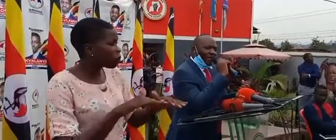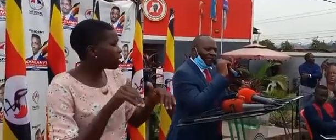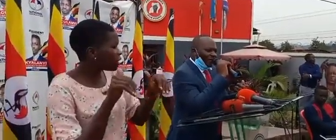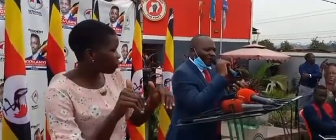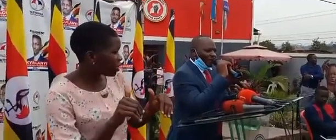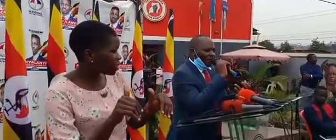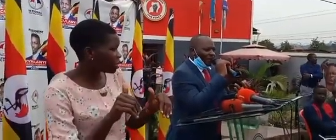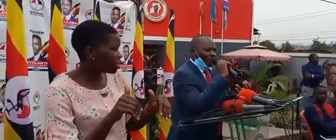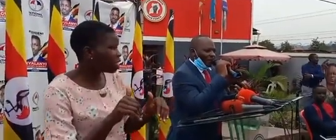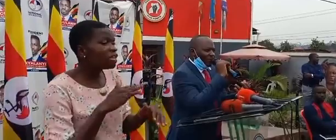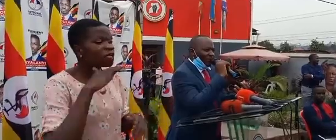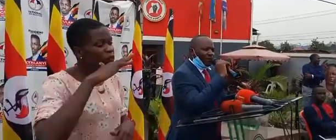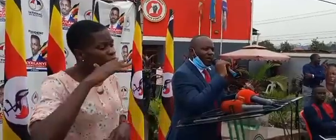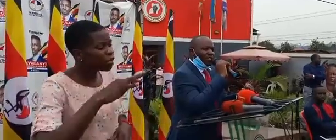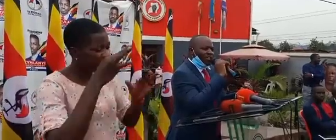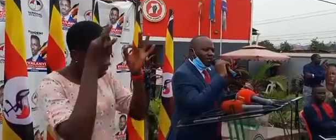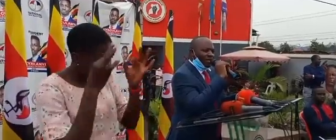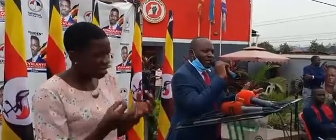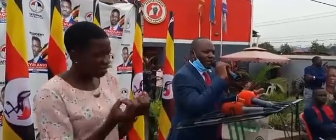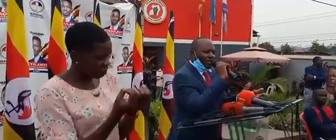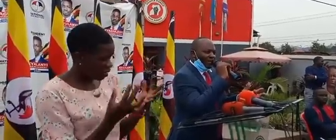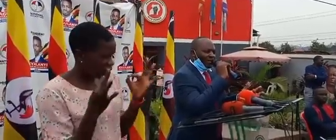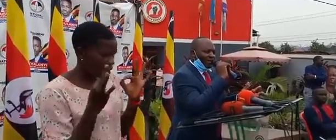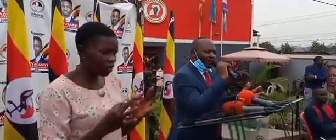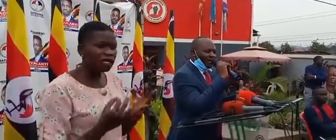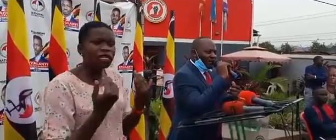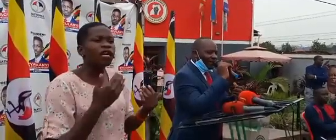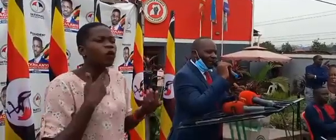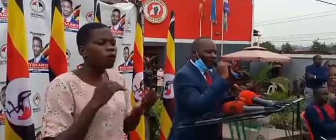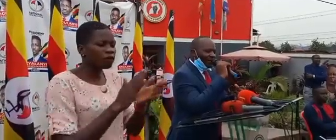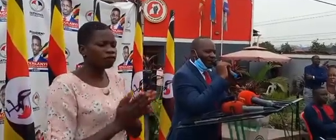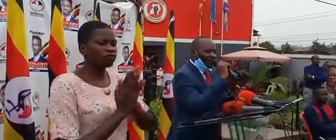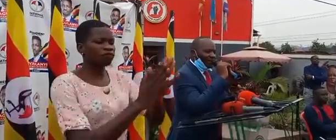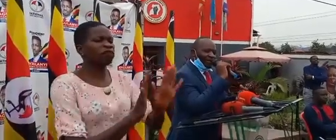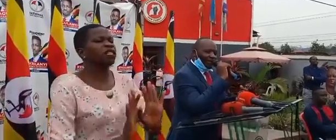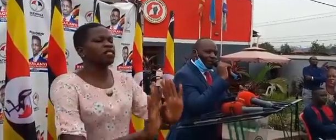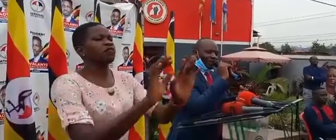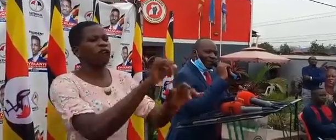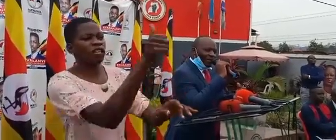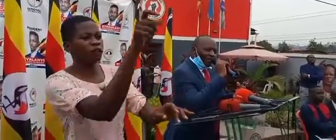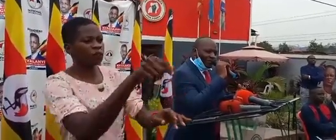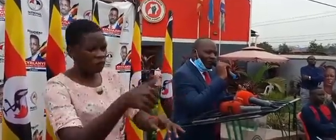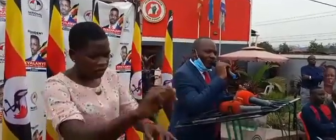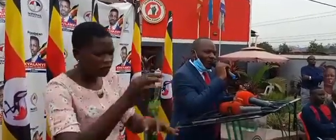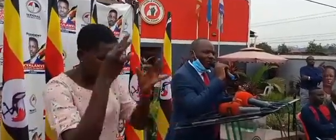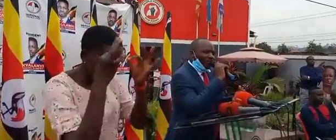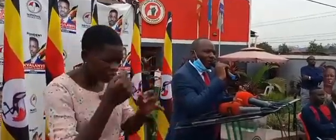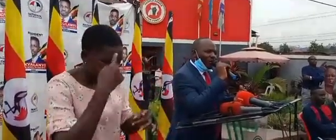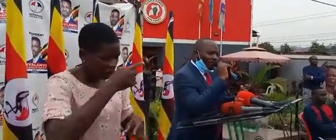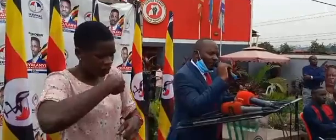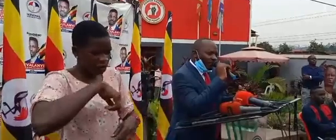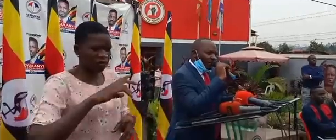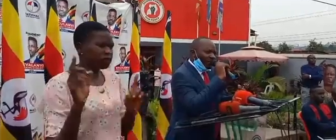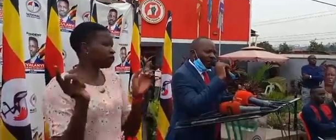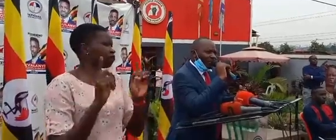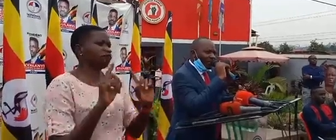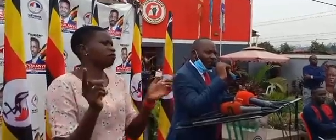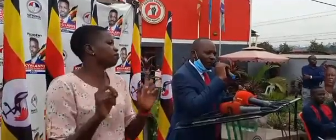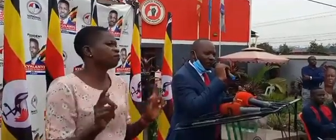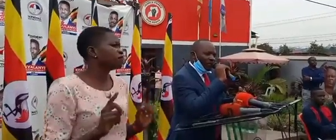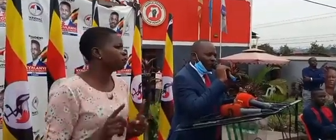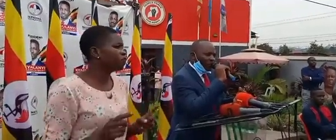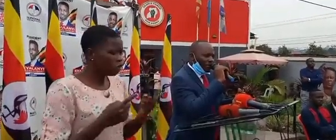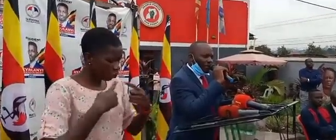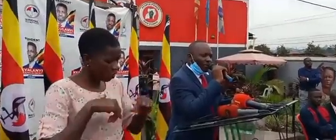sipiika asalawo ebintu bingi nnyo tugenda kirekera balala tujja kukyetabamu tujja kukibeeramu tujja